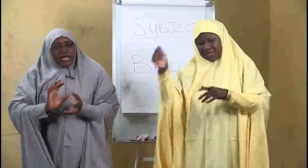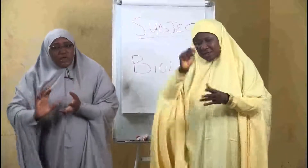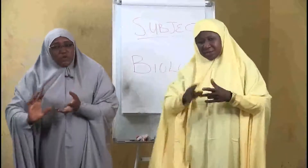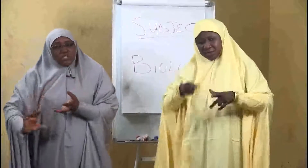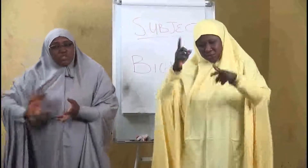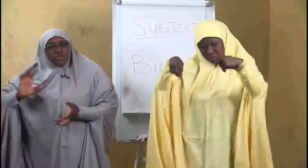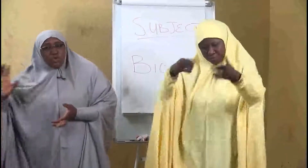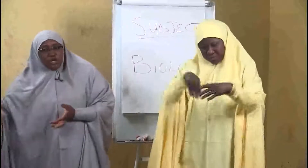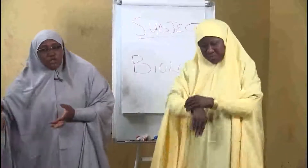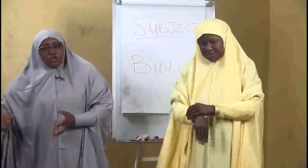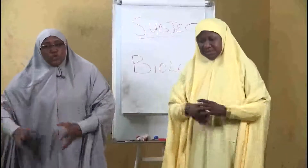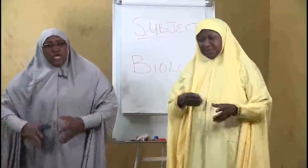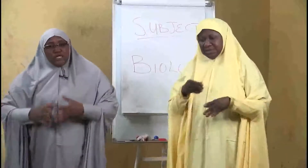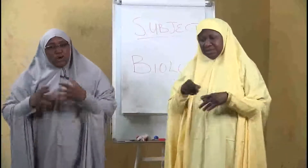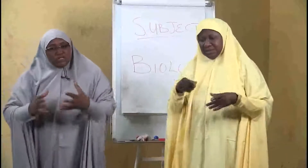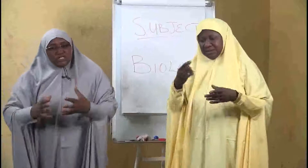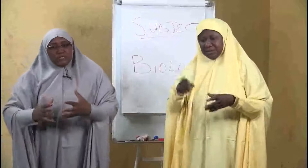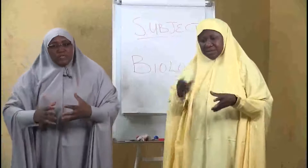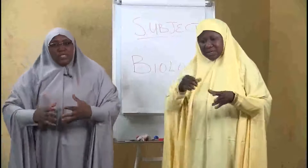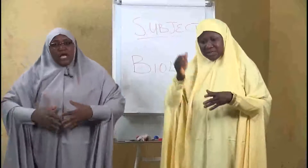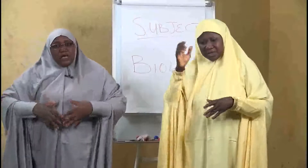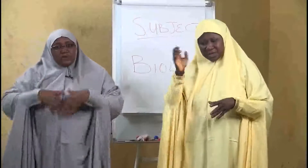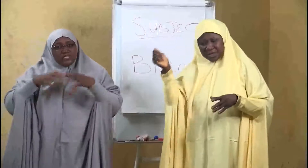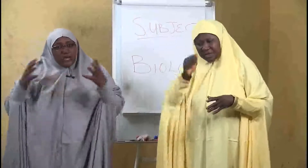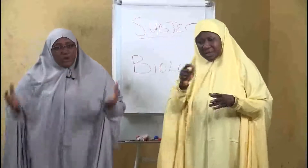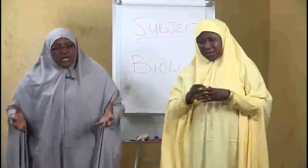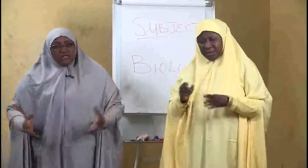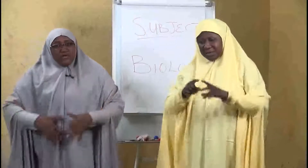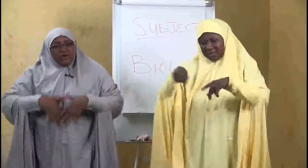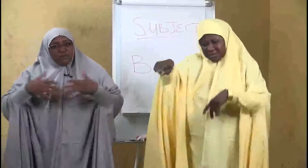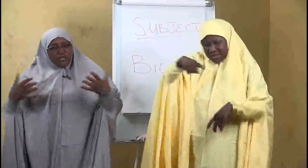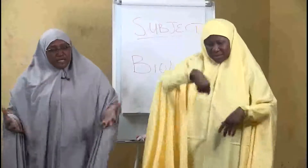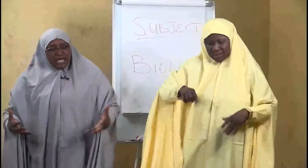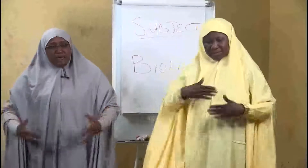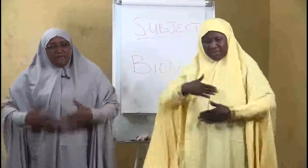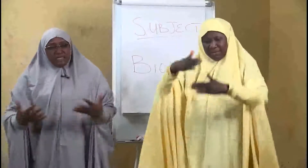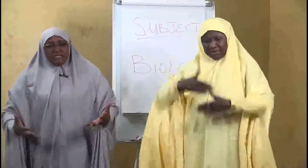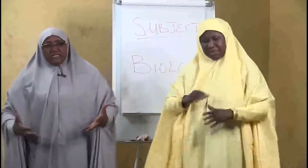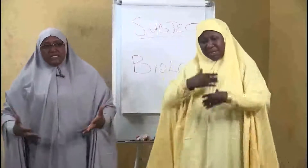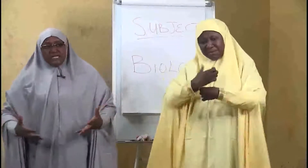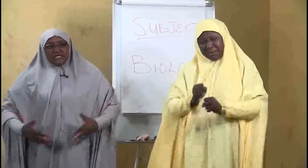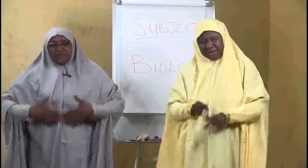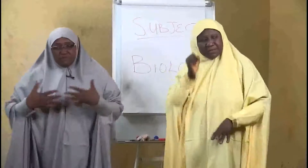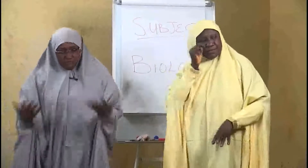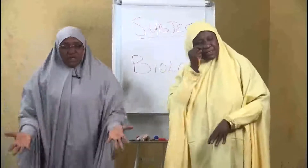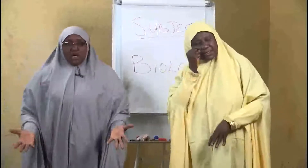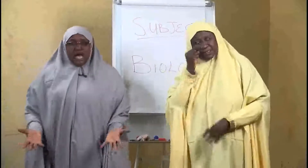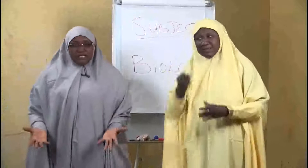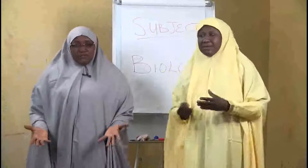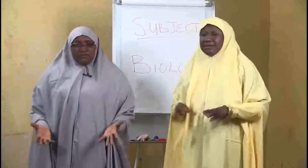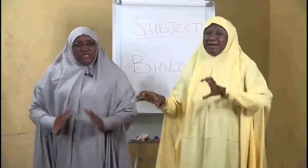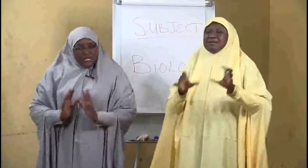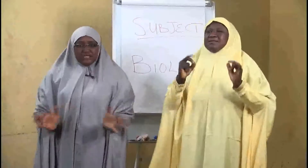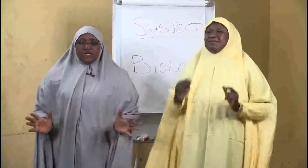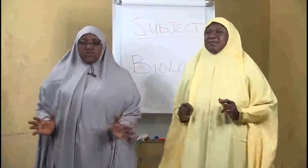opening allows oxygen to go in so that the oxygen can circulate, respirate, and make the seed